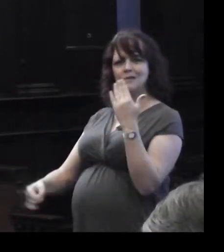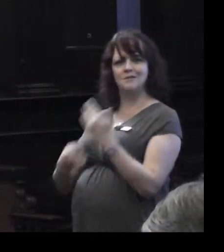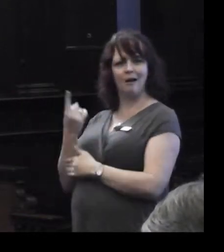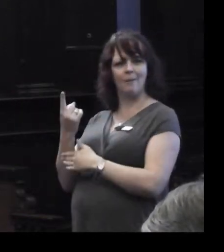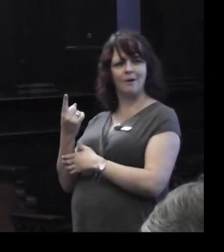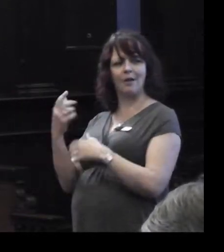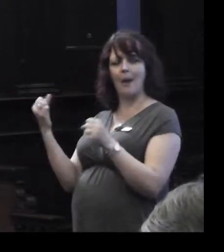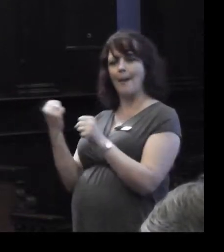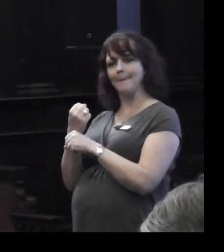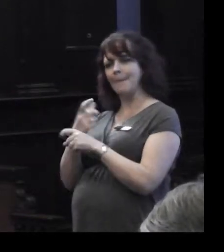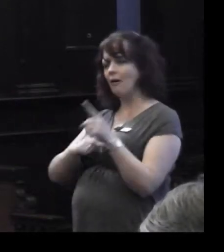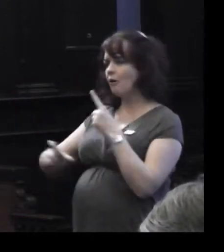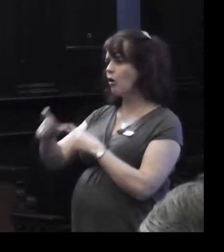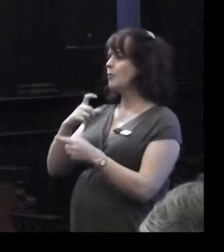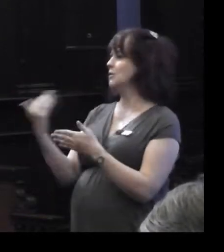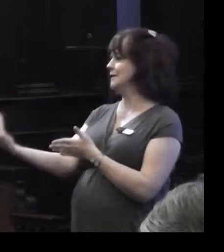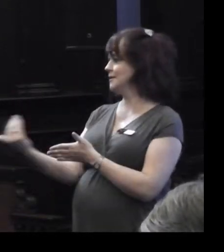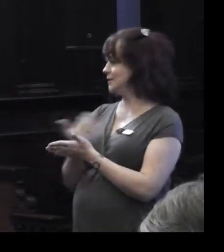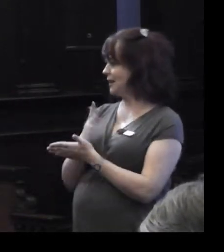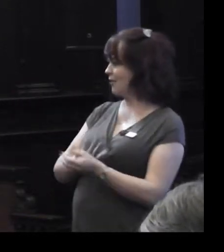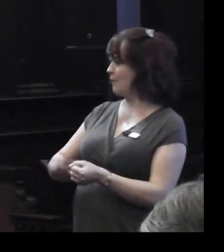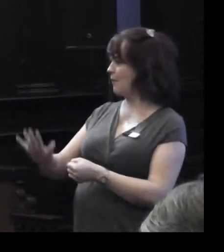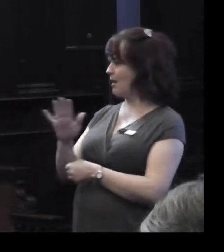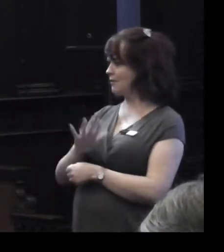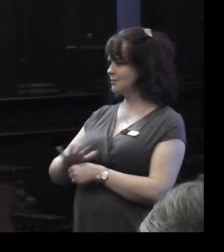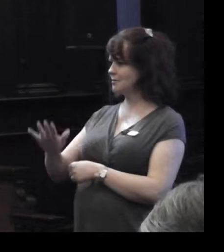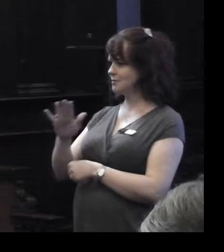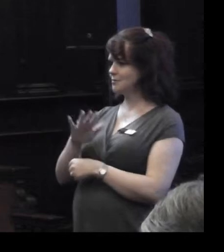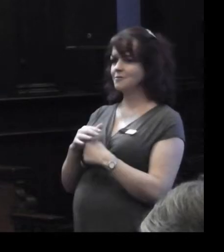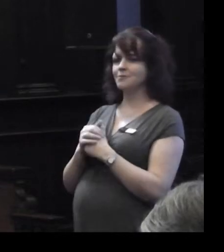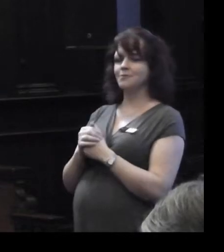our communities a safer place to live in.